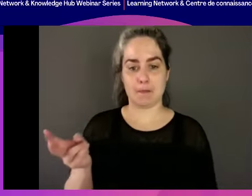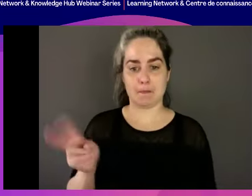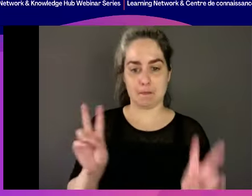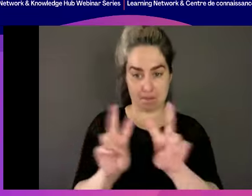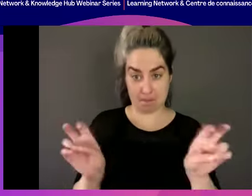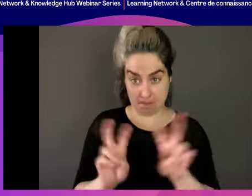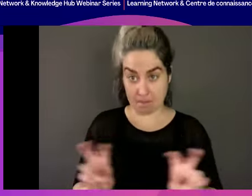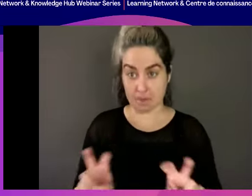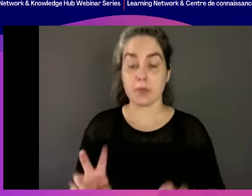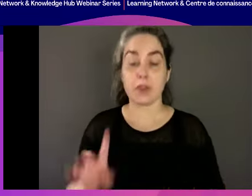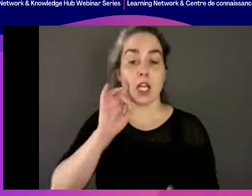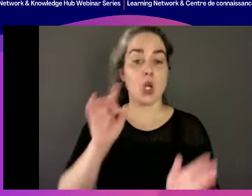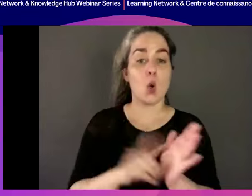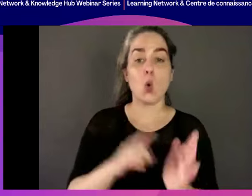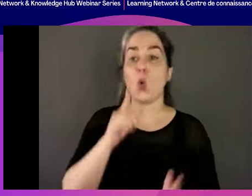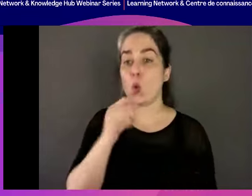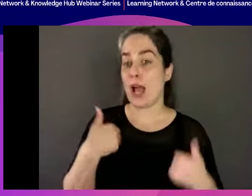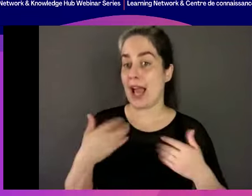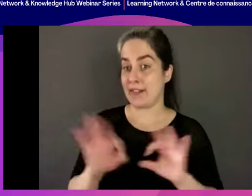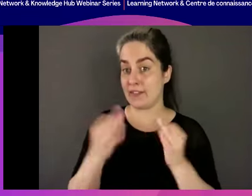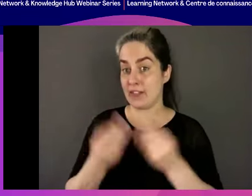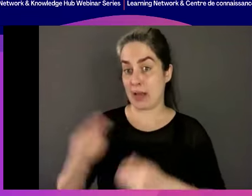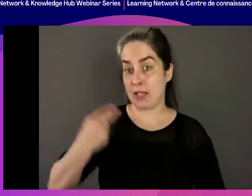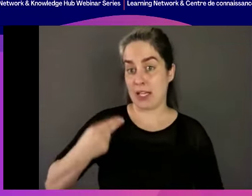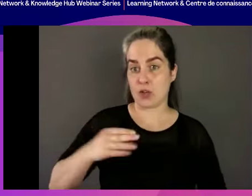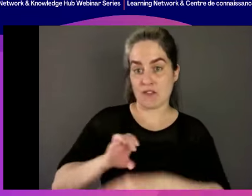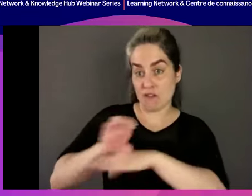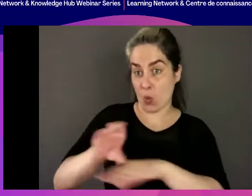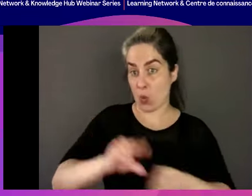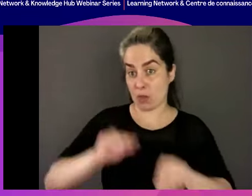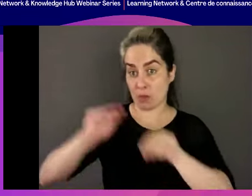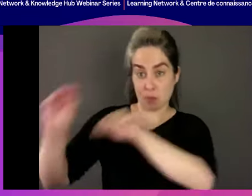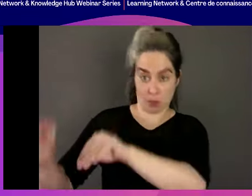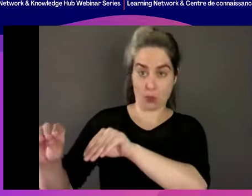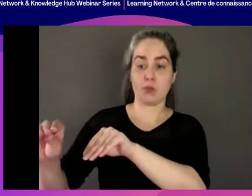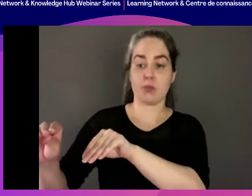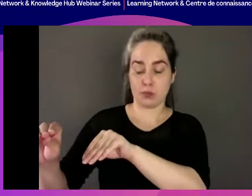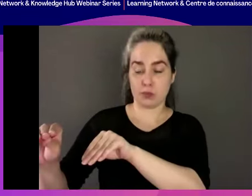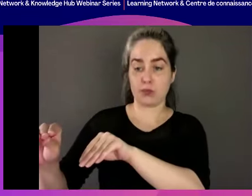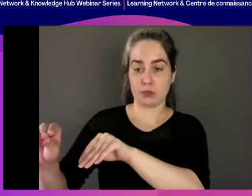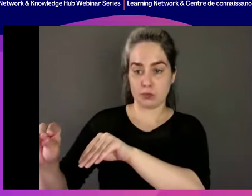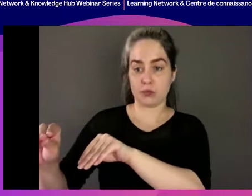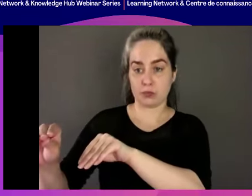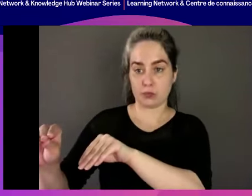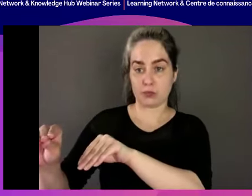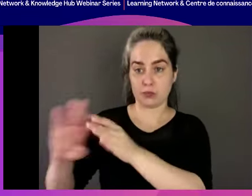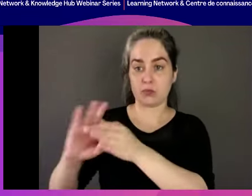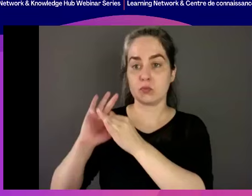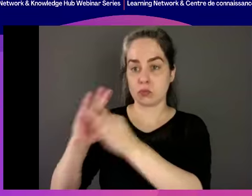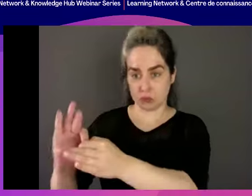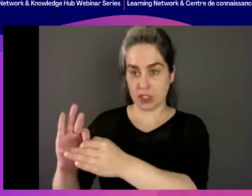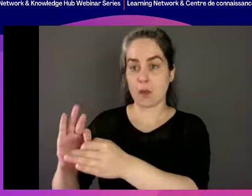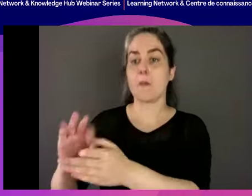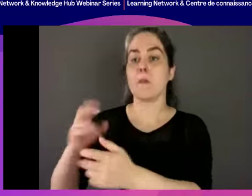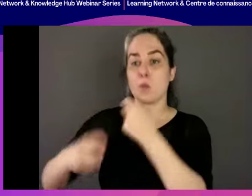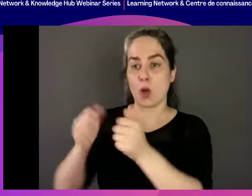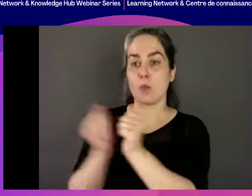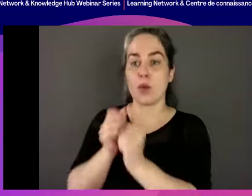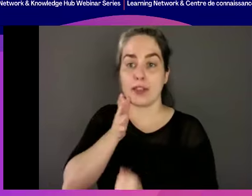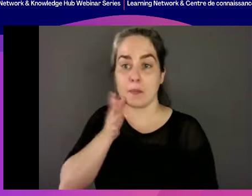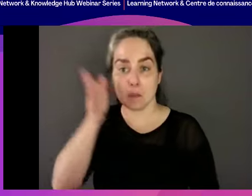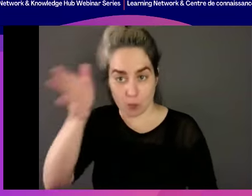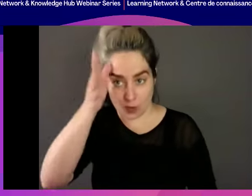a family history of being relocated was associated with issues in the grandparents, issues in the